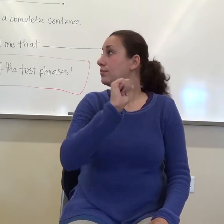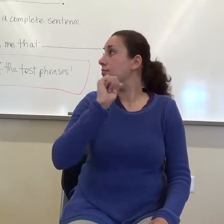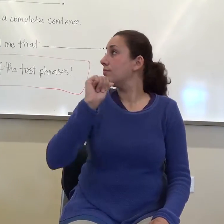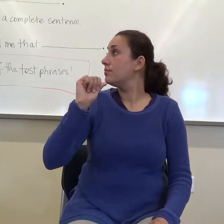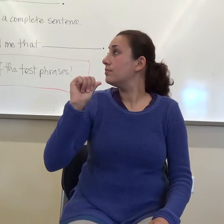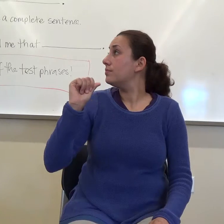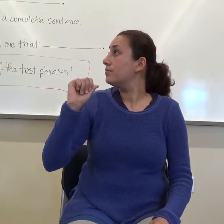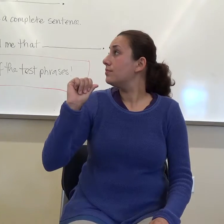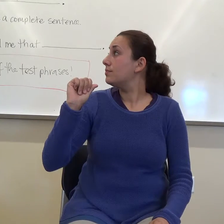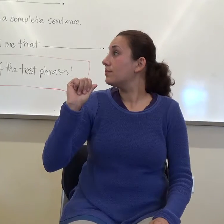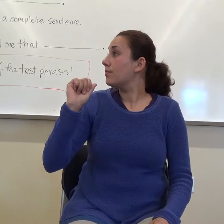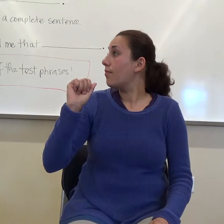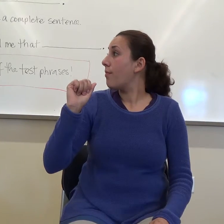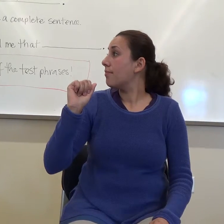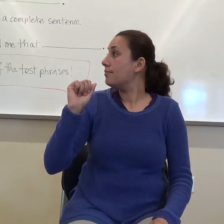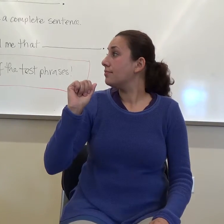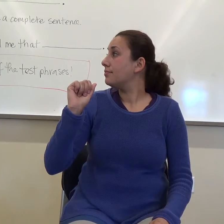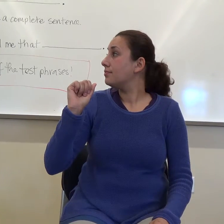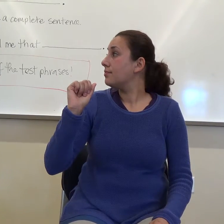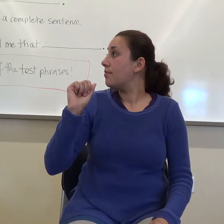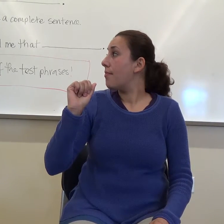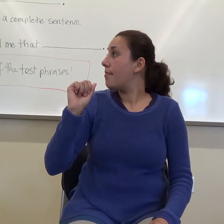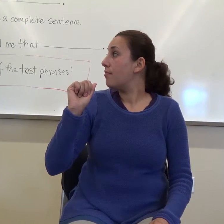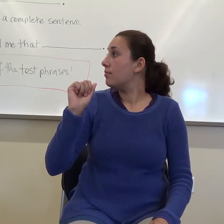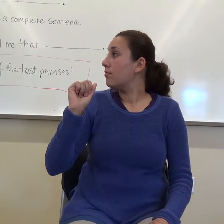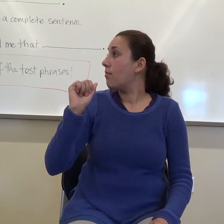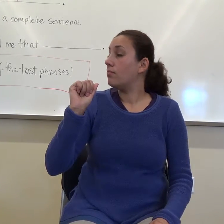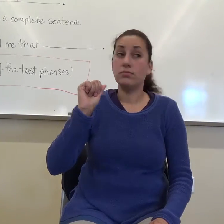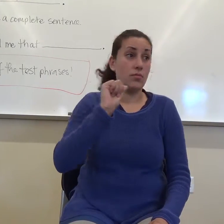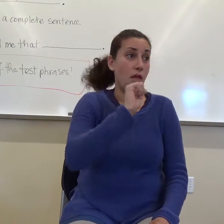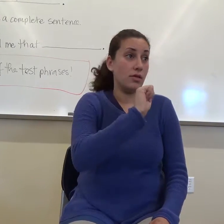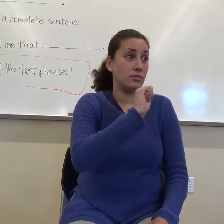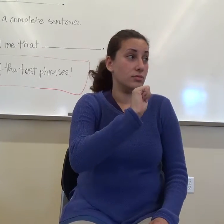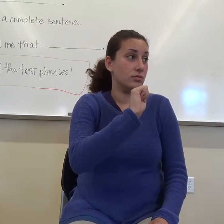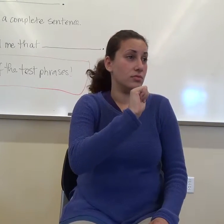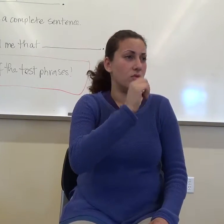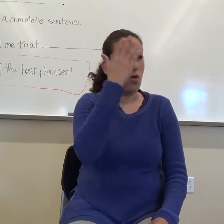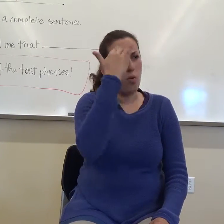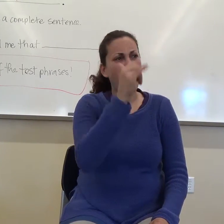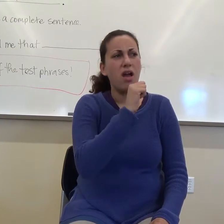Anybody choose A? Why, Michelle, why didn't you choose that one?